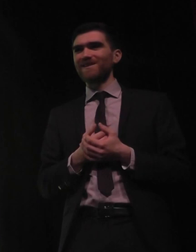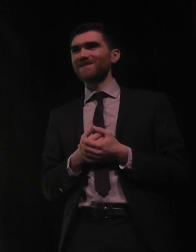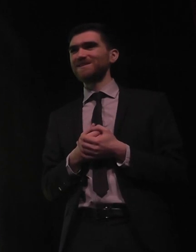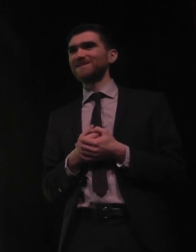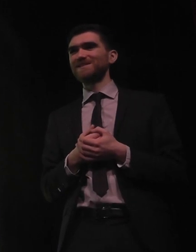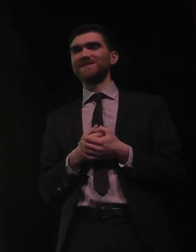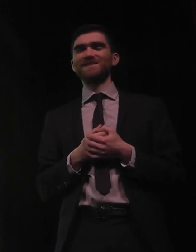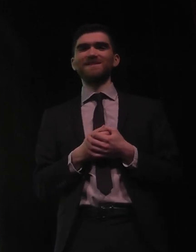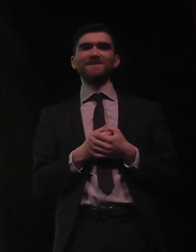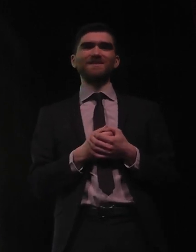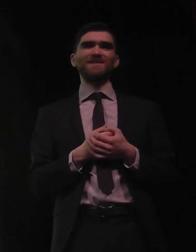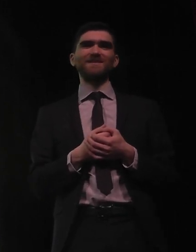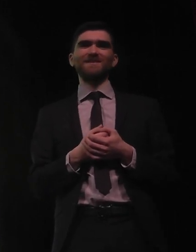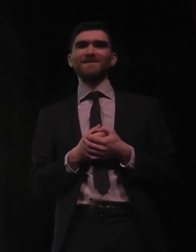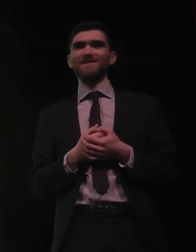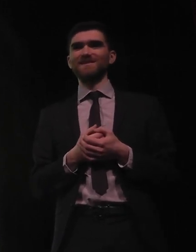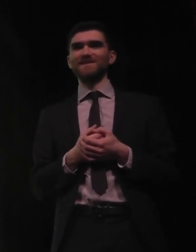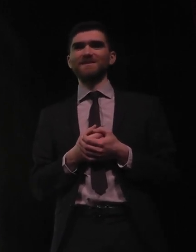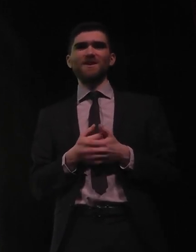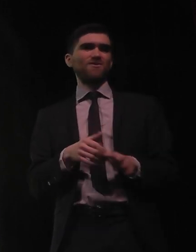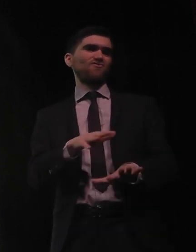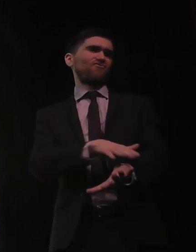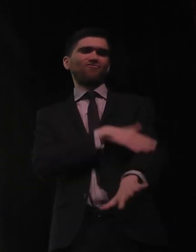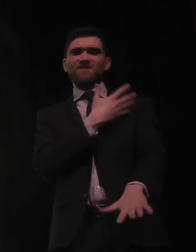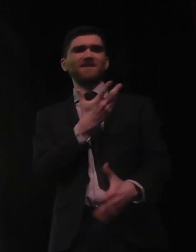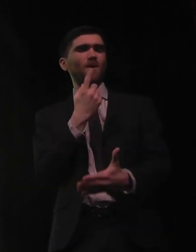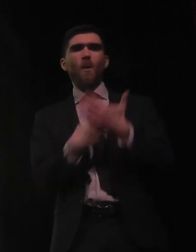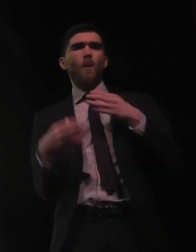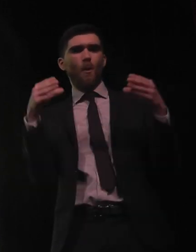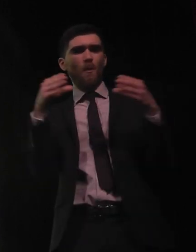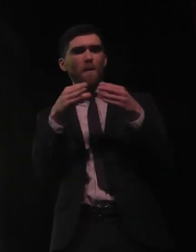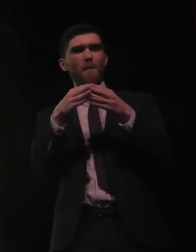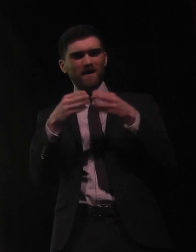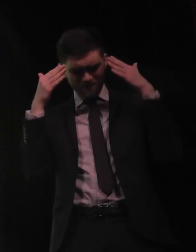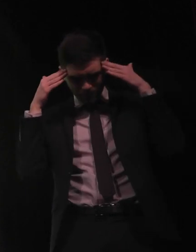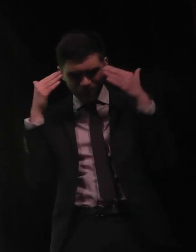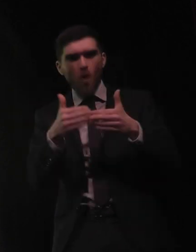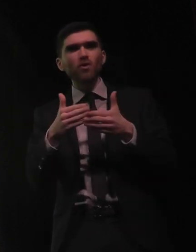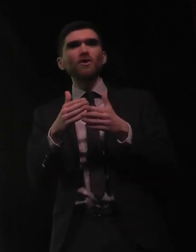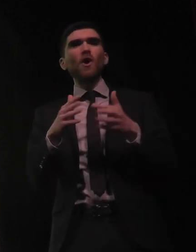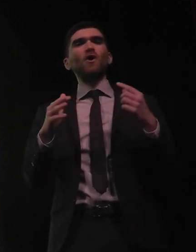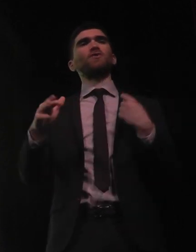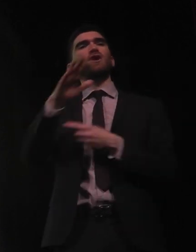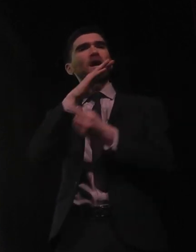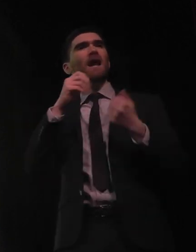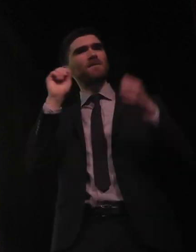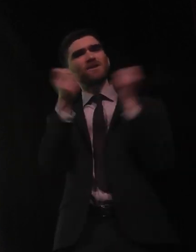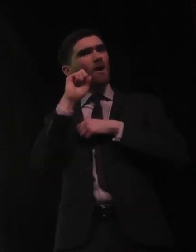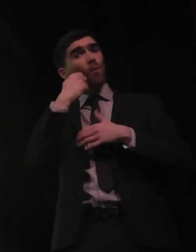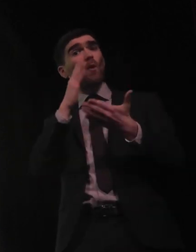Higher! Greens are the only game in town to counteract climate change denial.